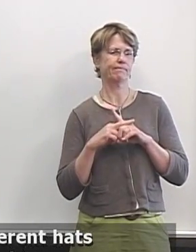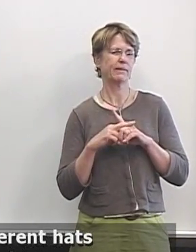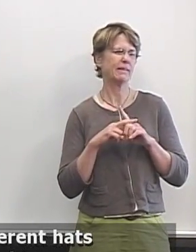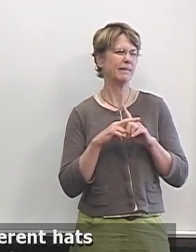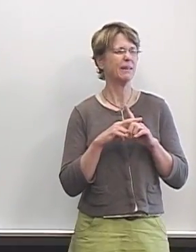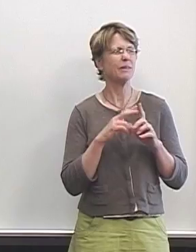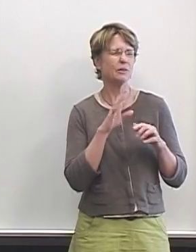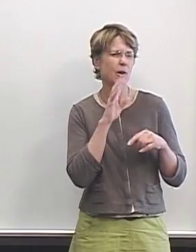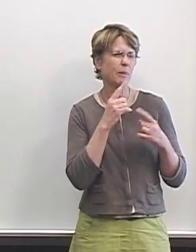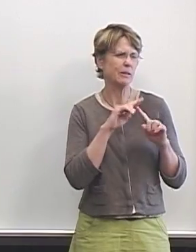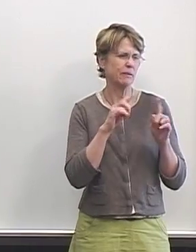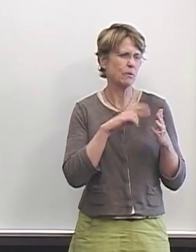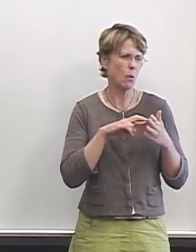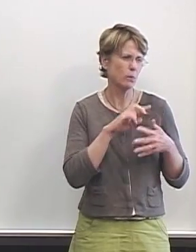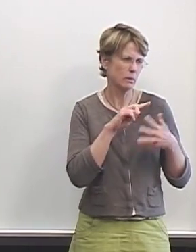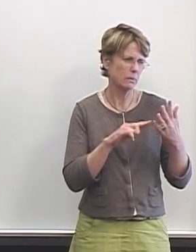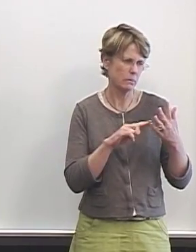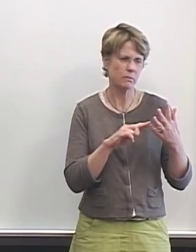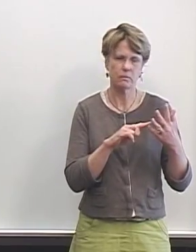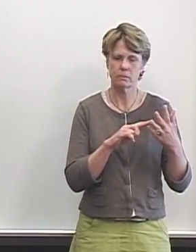wear.